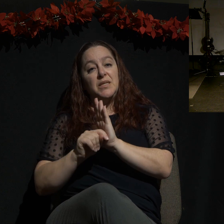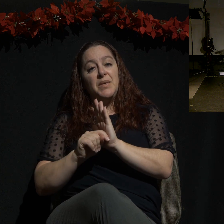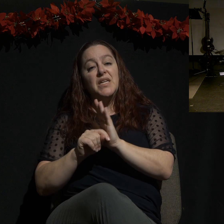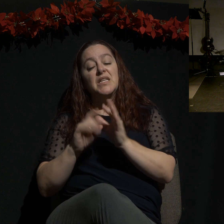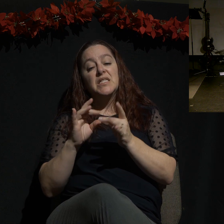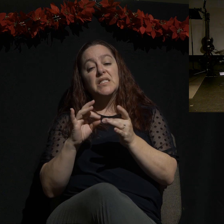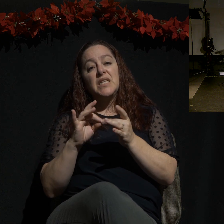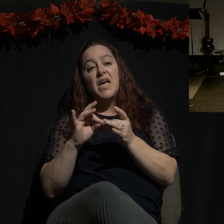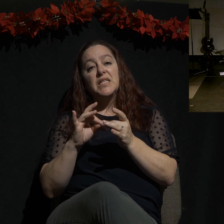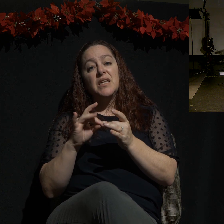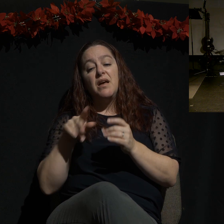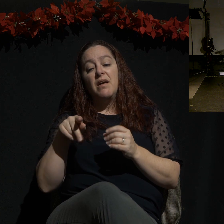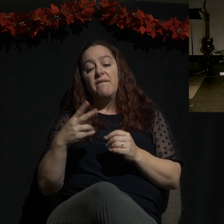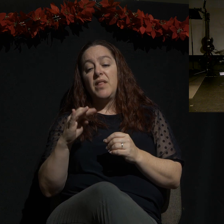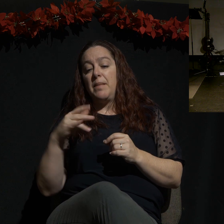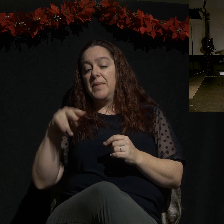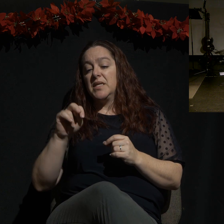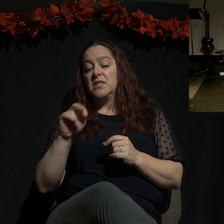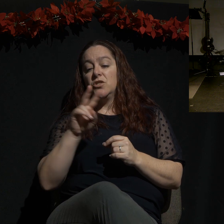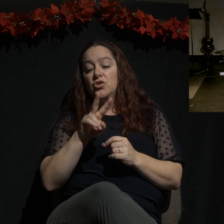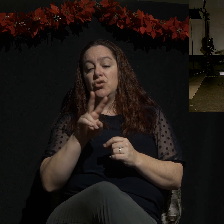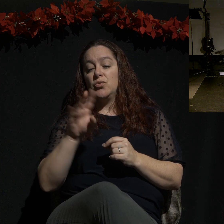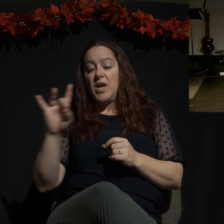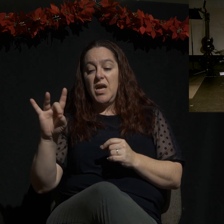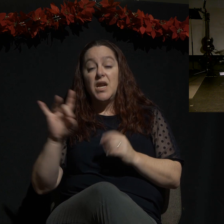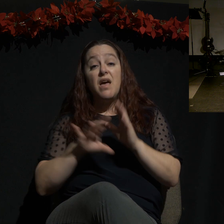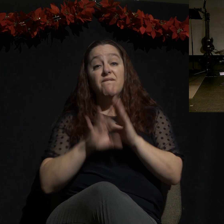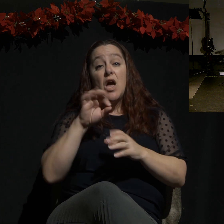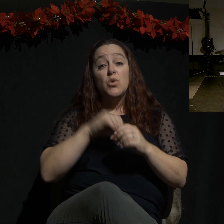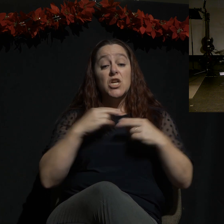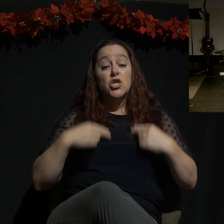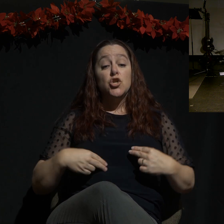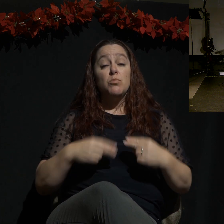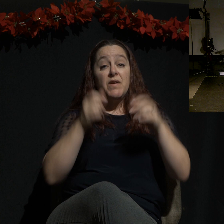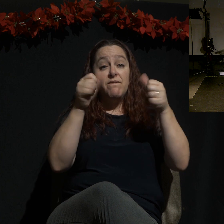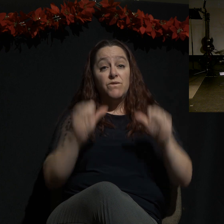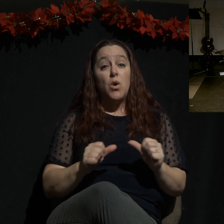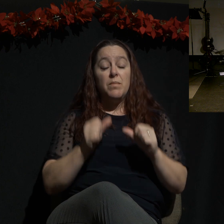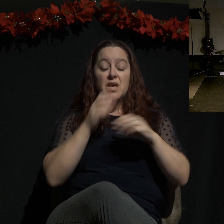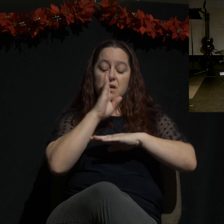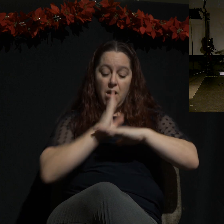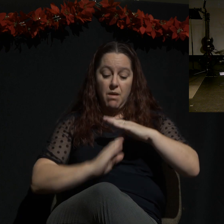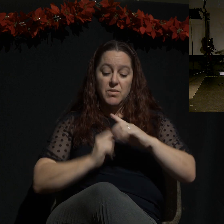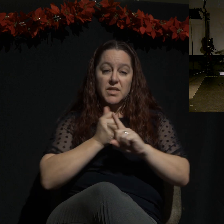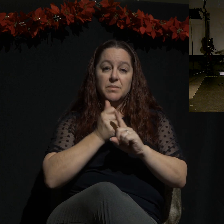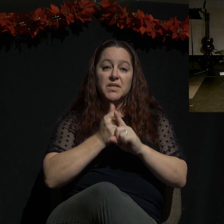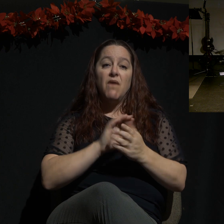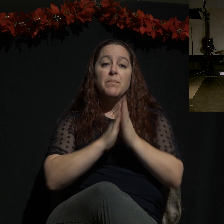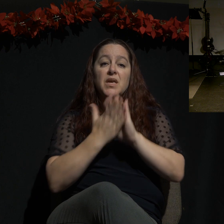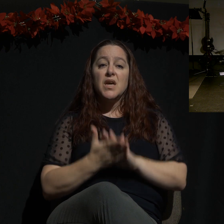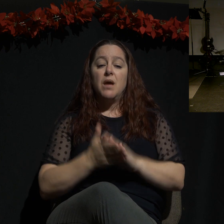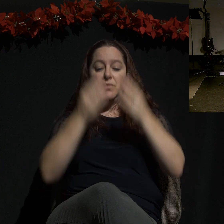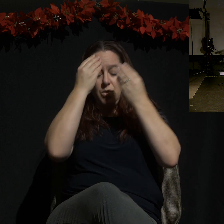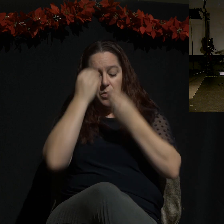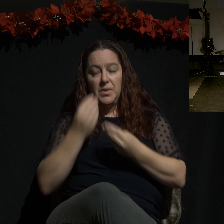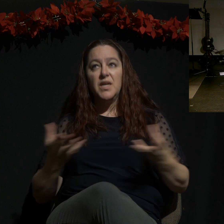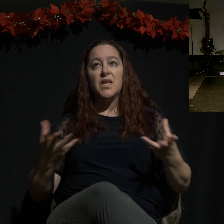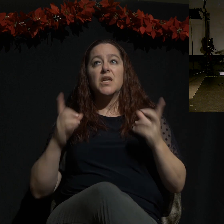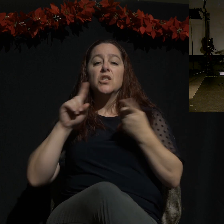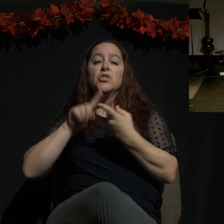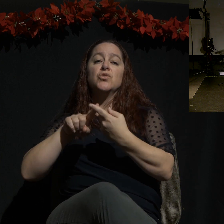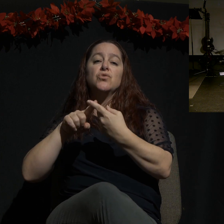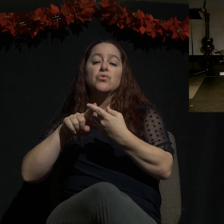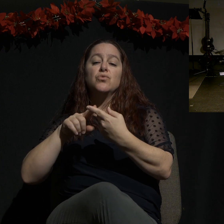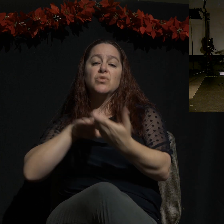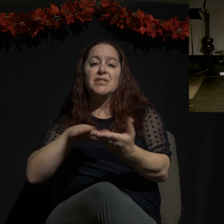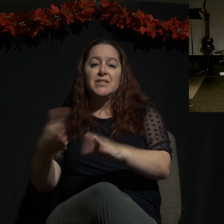It says, Philippians 2:8, and being found in human form, he humbled himself by becoming obedient to the point of death, even death